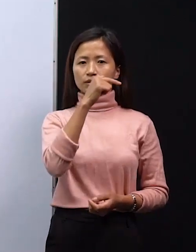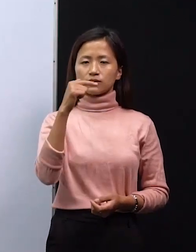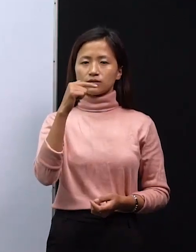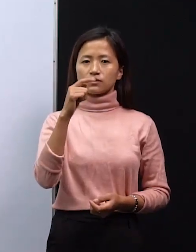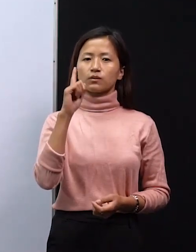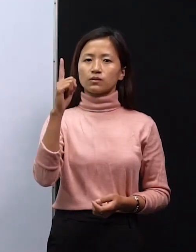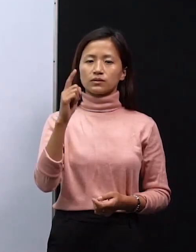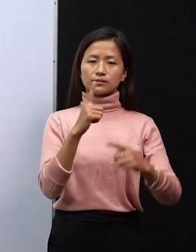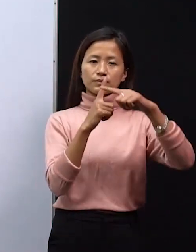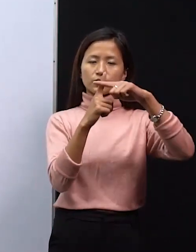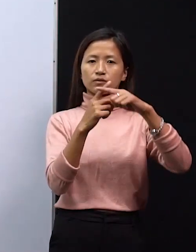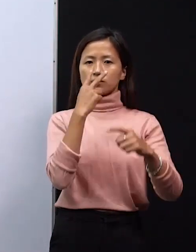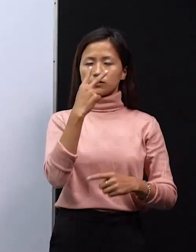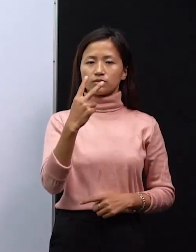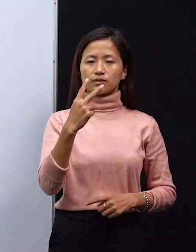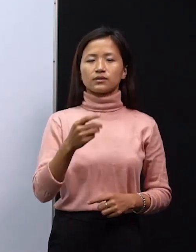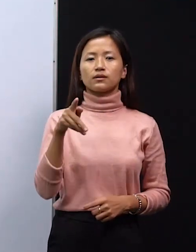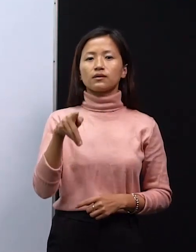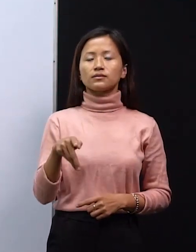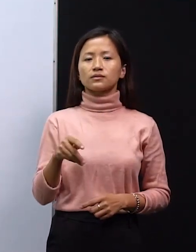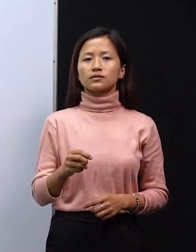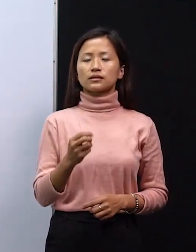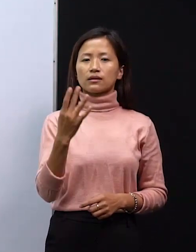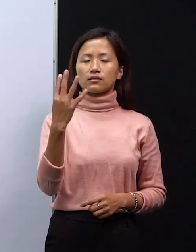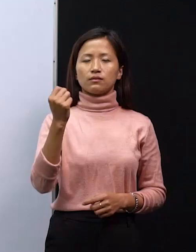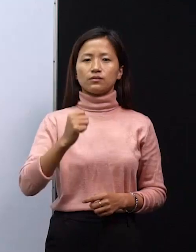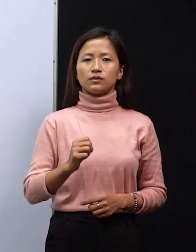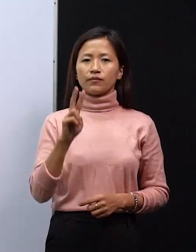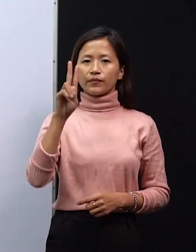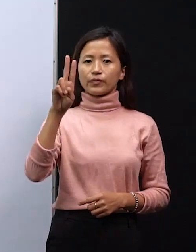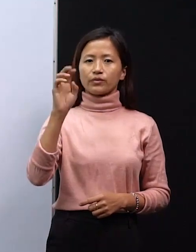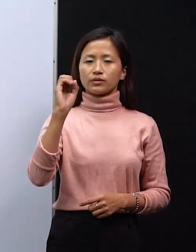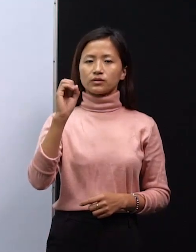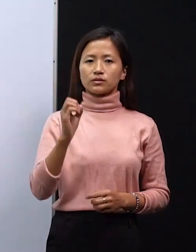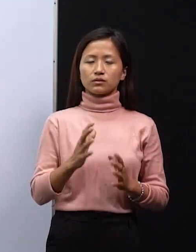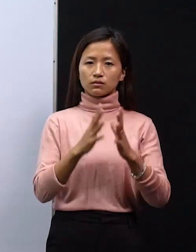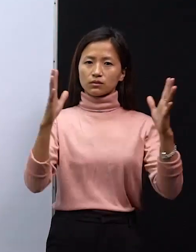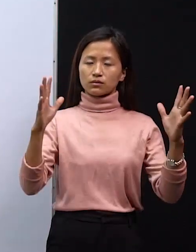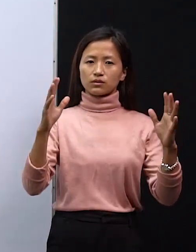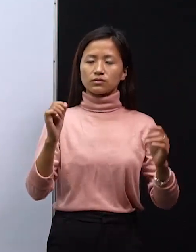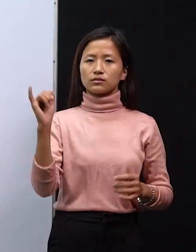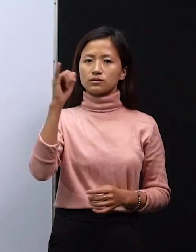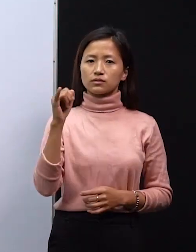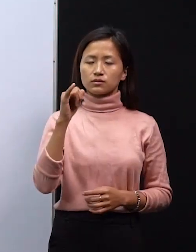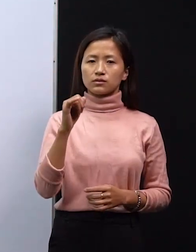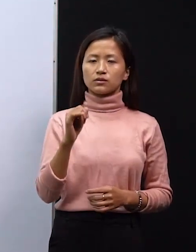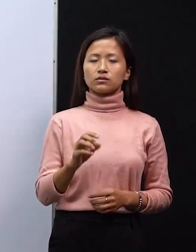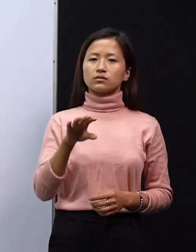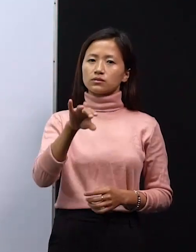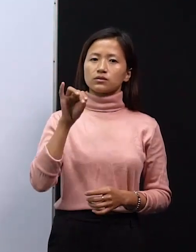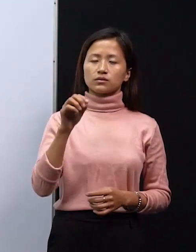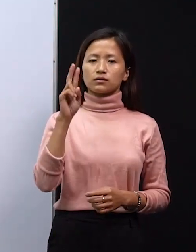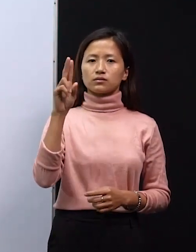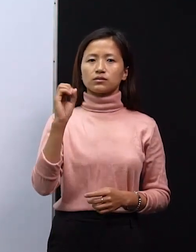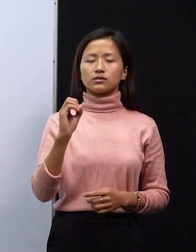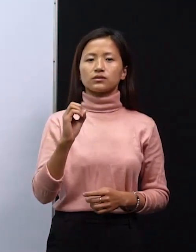But if you look at this number 20 is greater than 6, So you will take the sign of 20. That